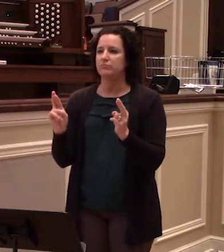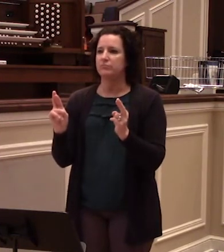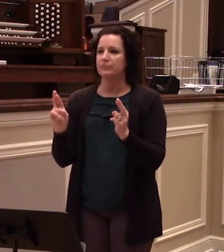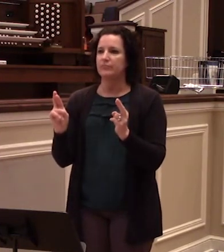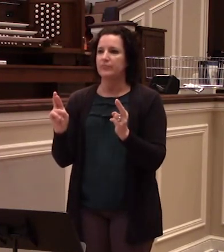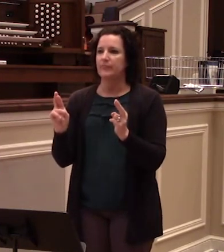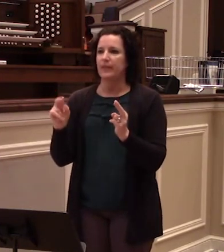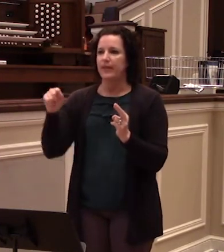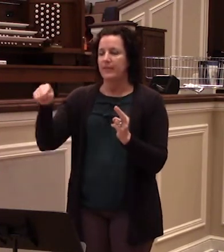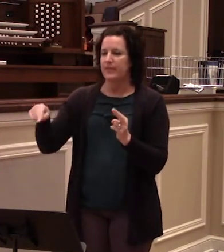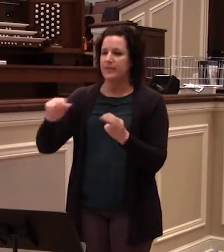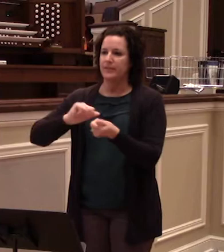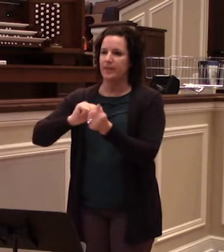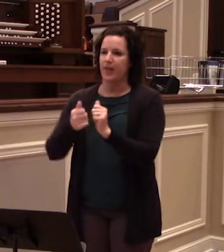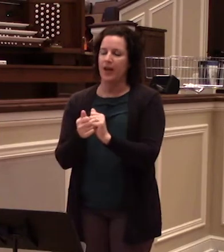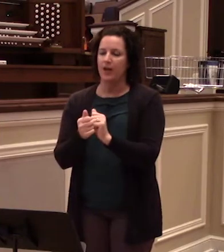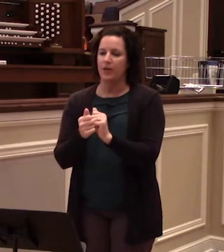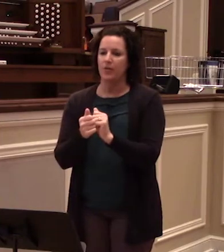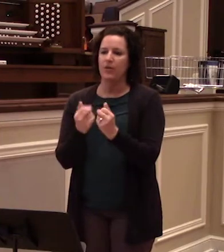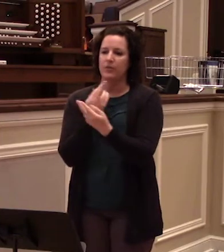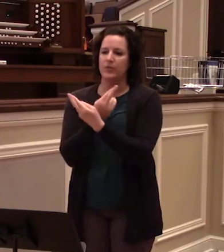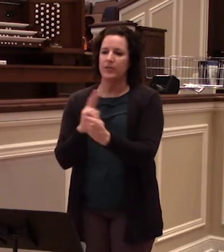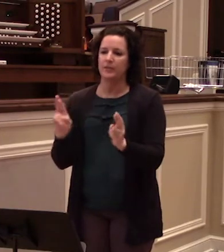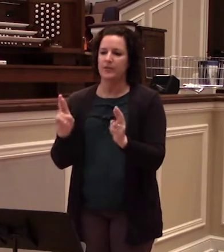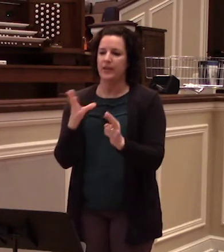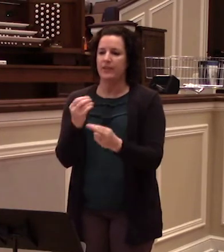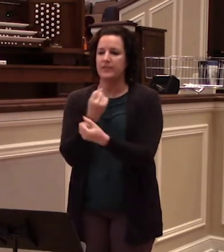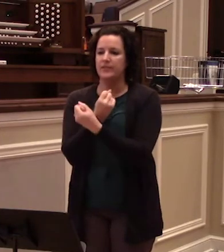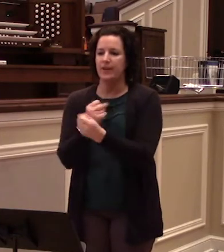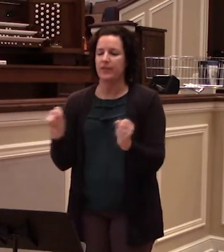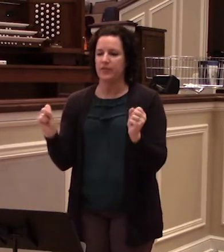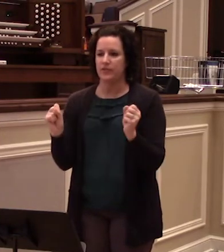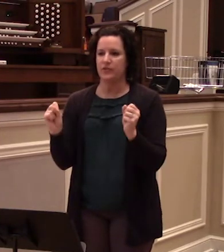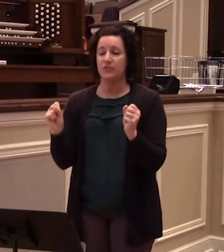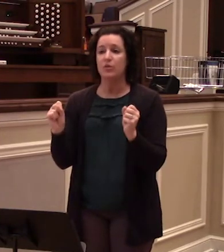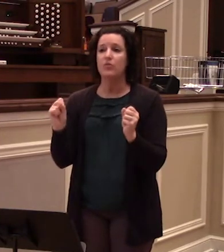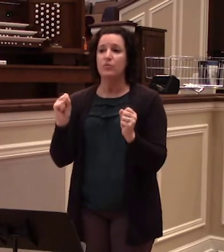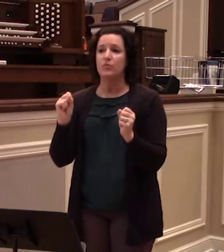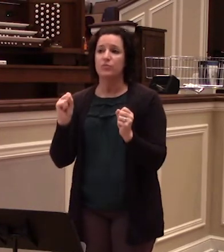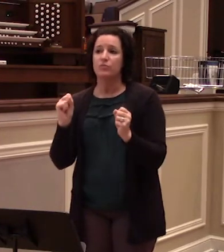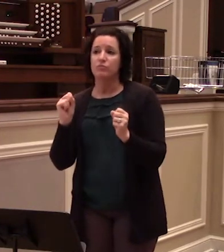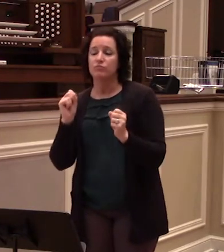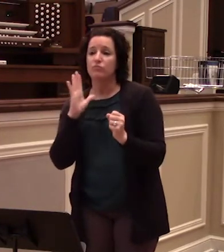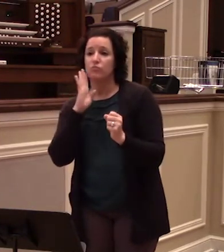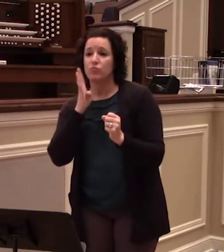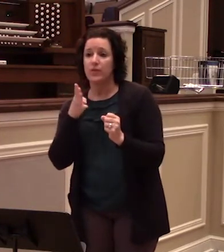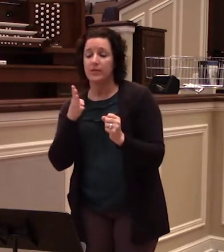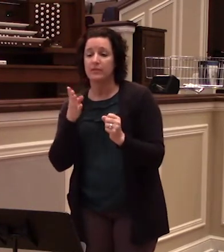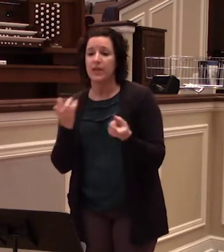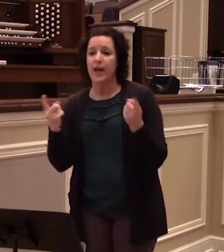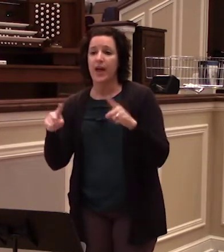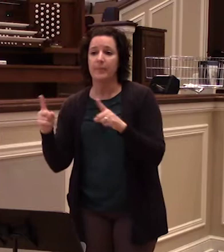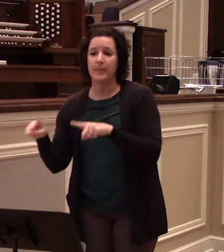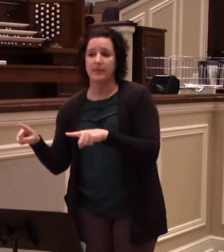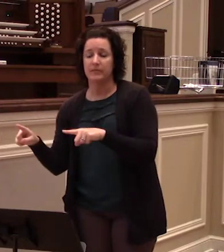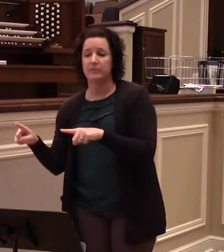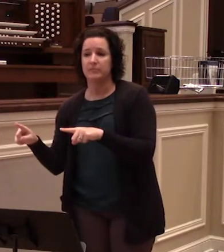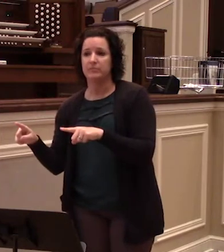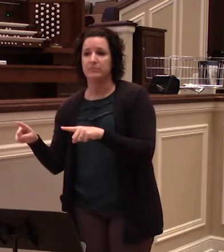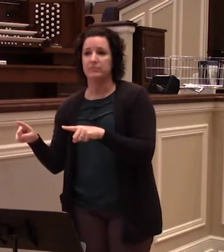Mary, and this is how this redemption and salvation is going to be accomplished. It's going to be